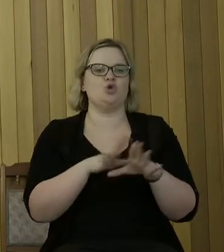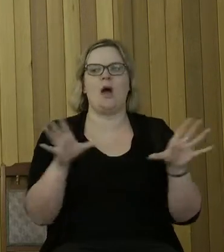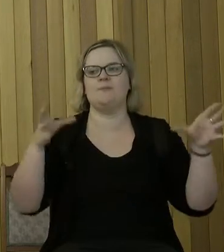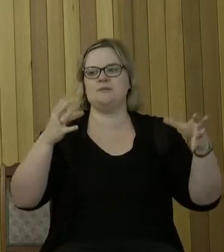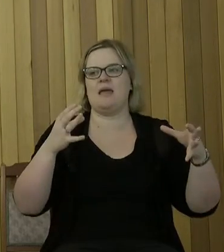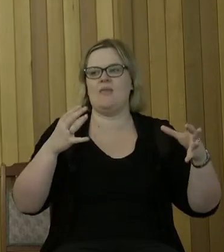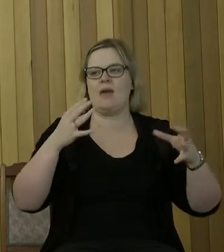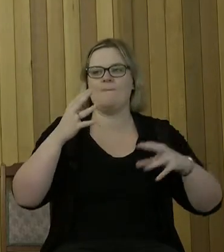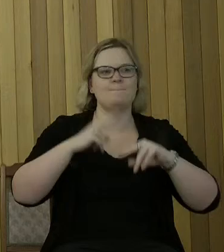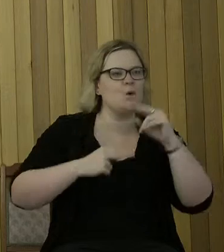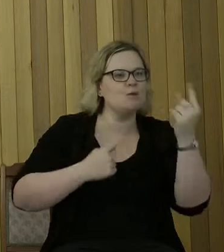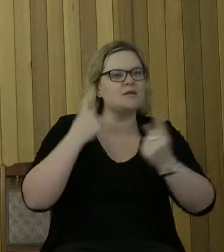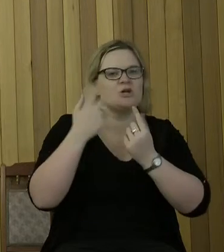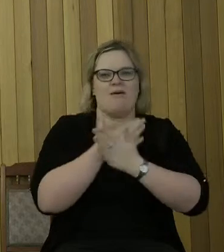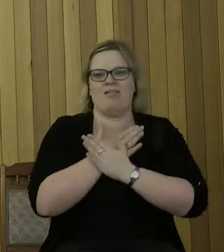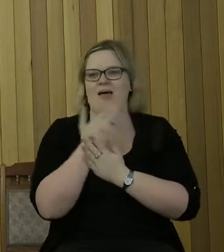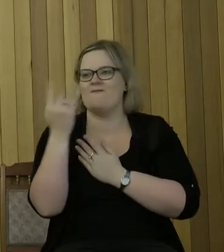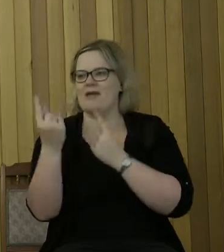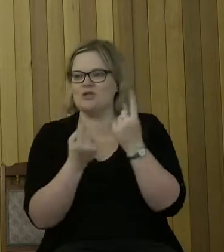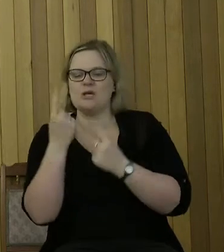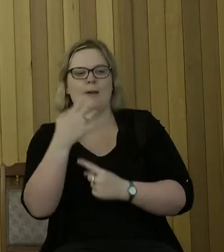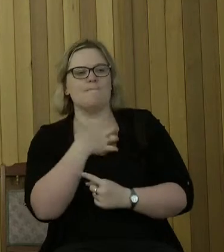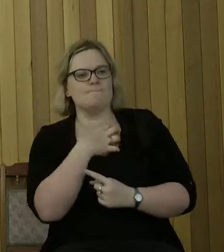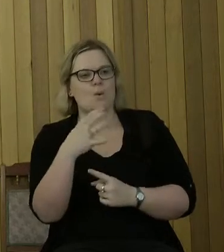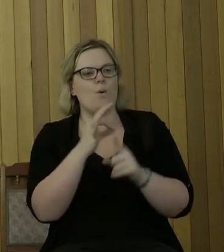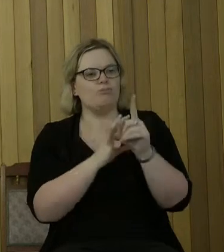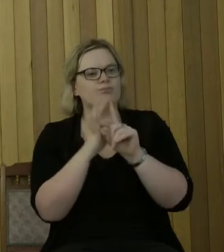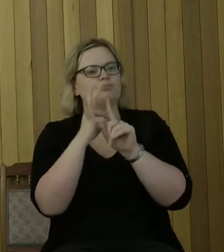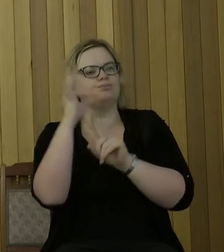another, loving one another more and more,